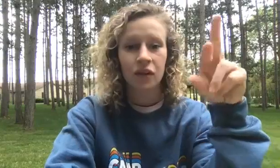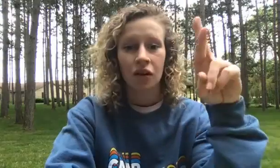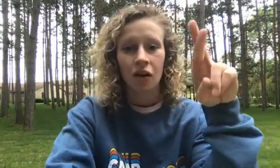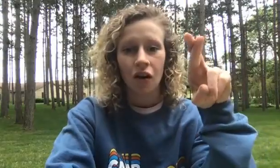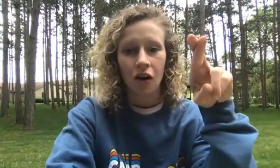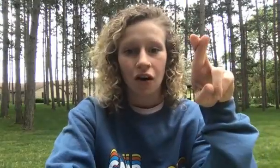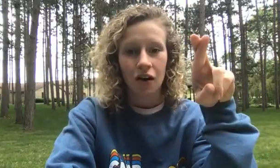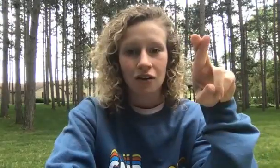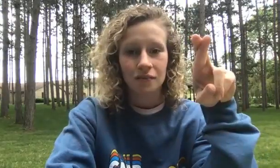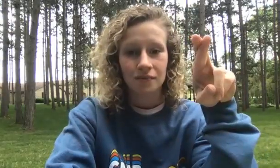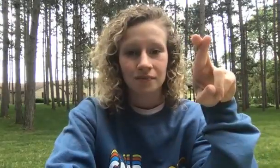R,